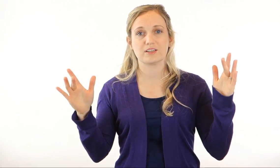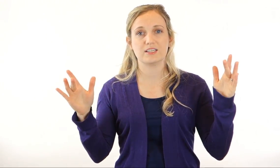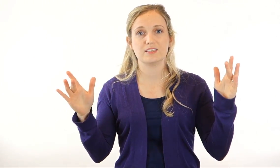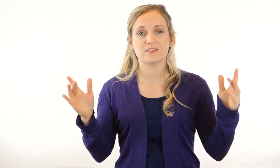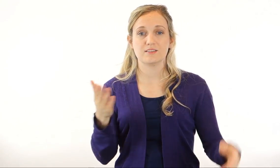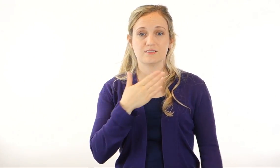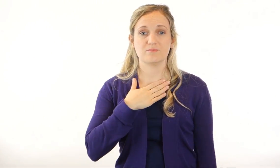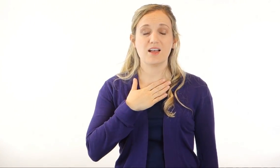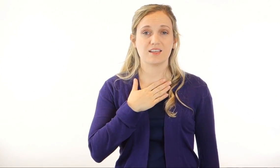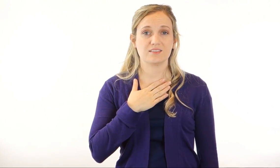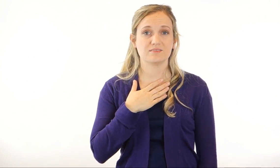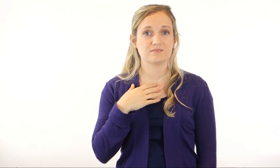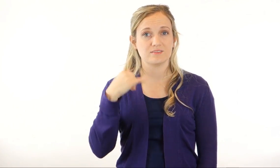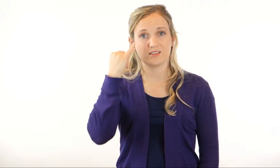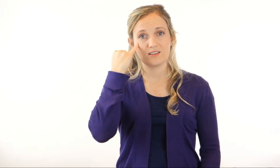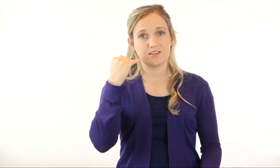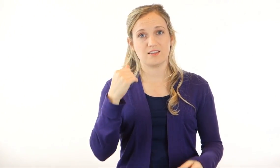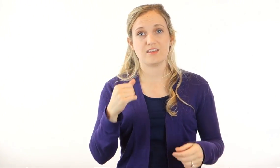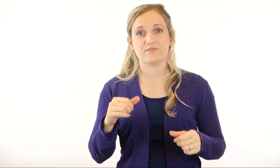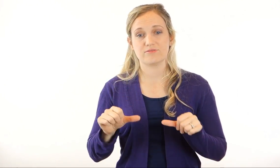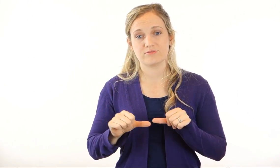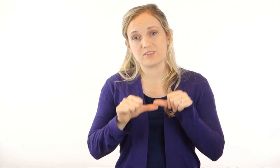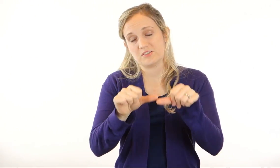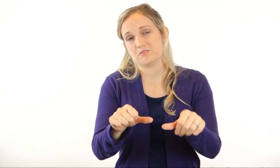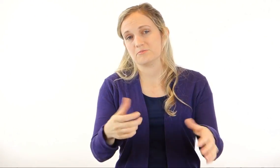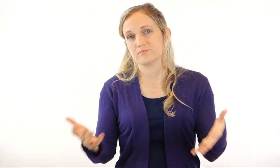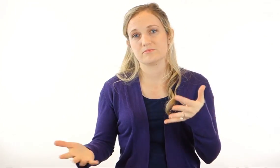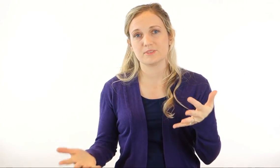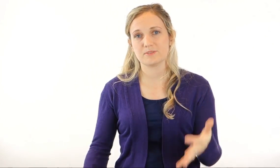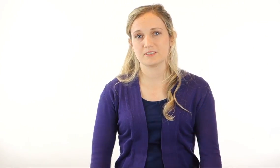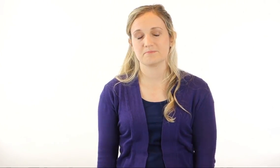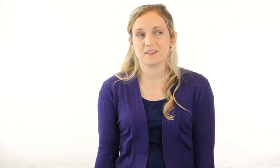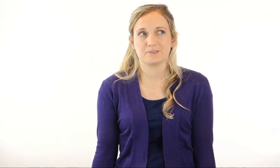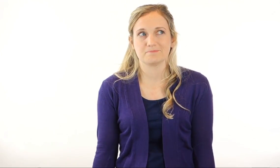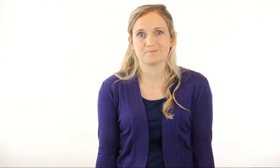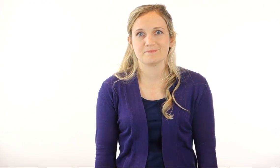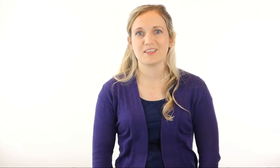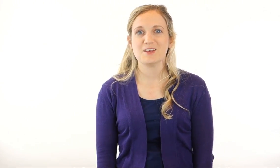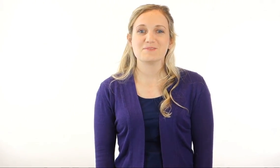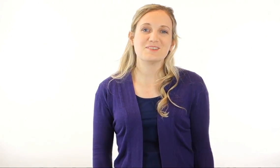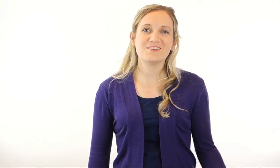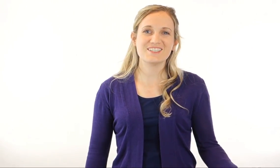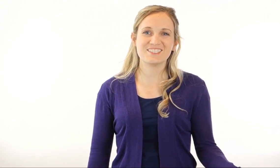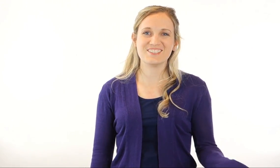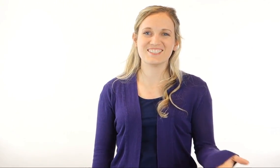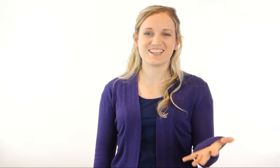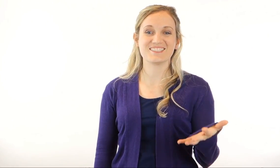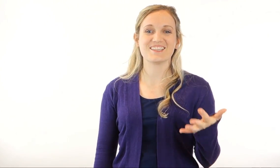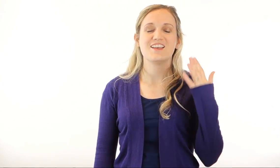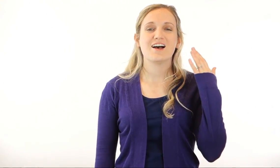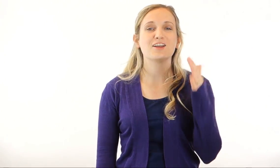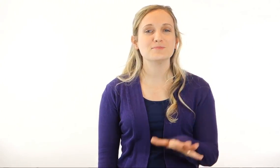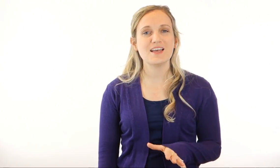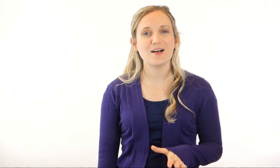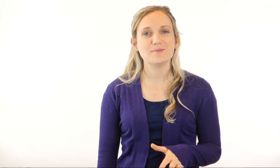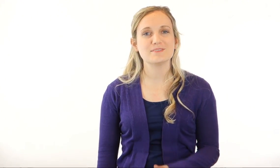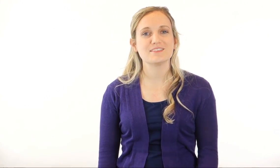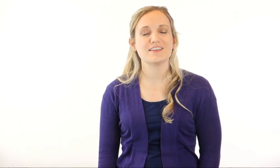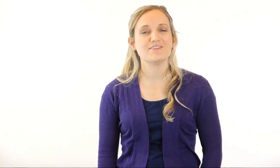glory, mine, if continue. Something, I don't know. So I taught you the signs. I hope that helps. If you have